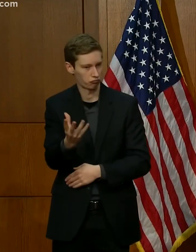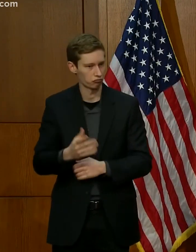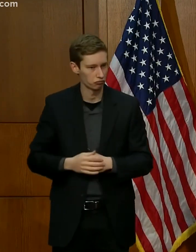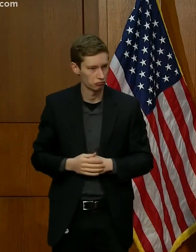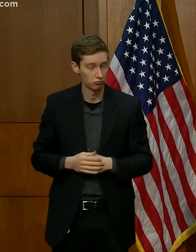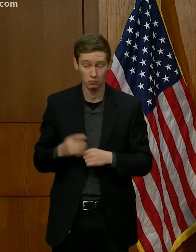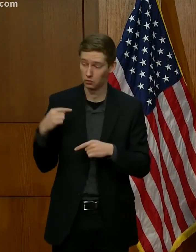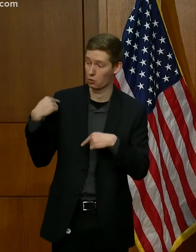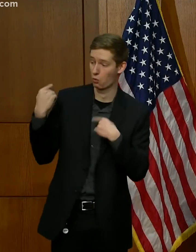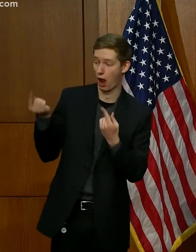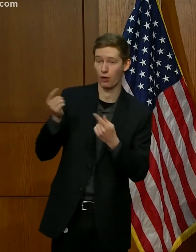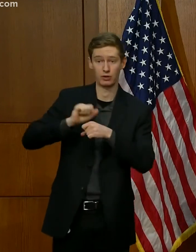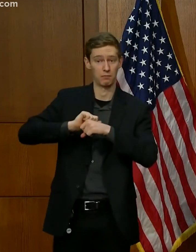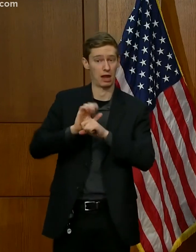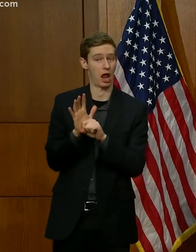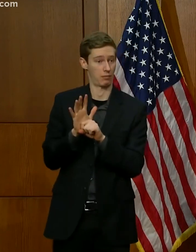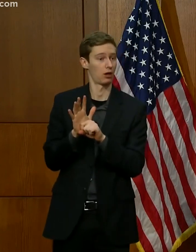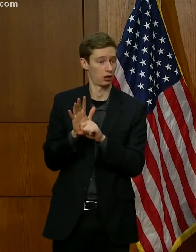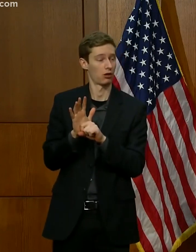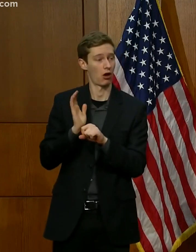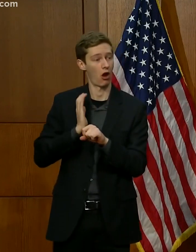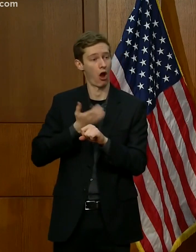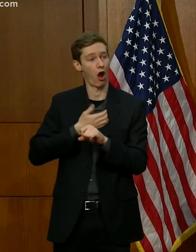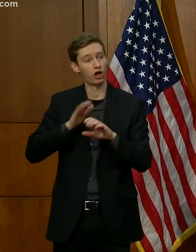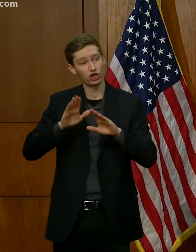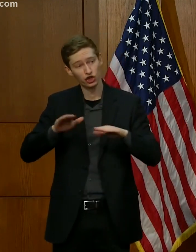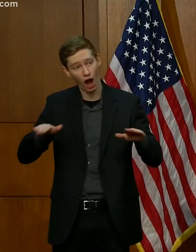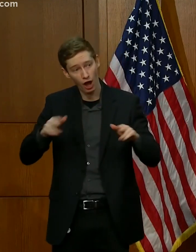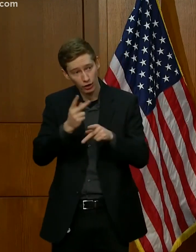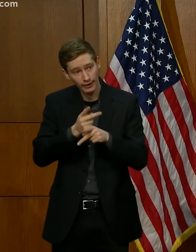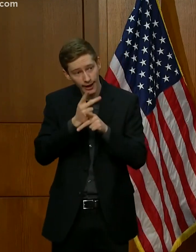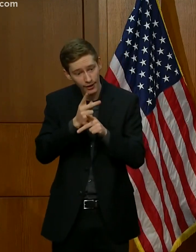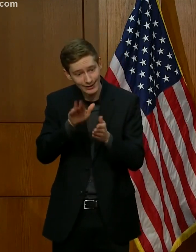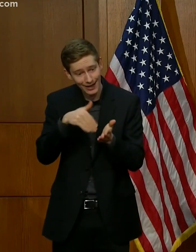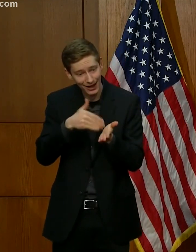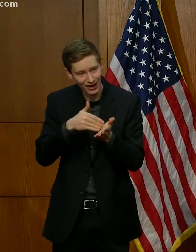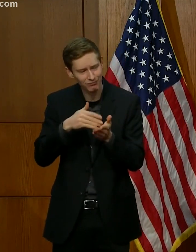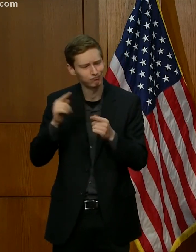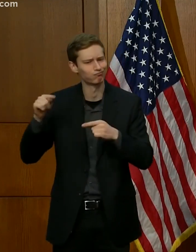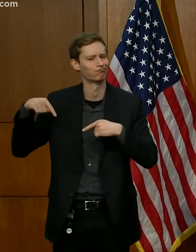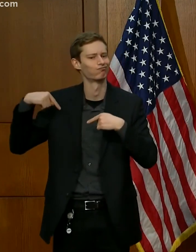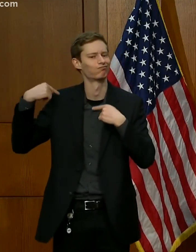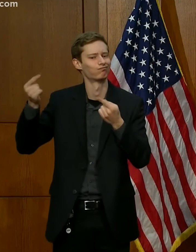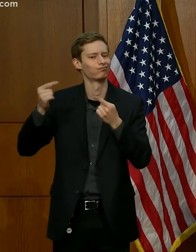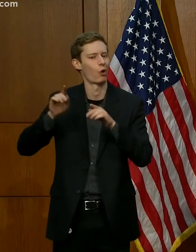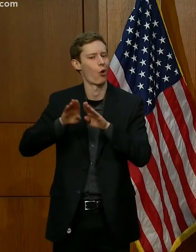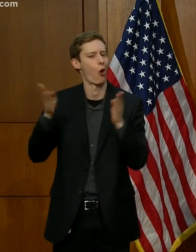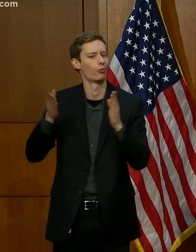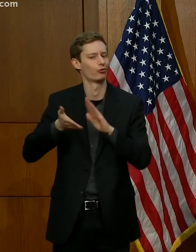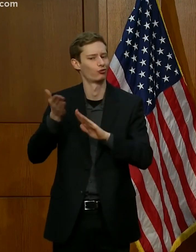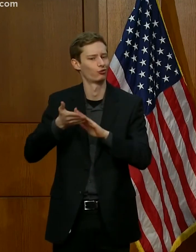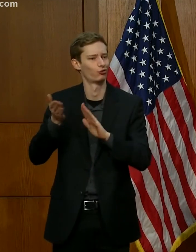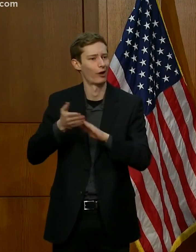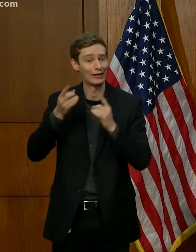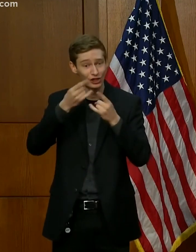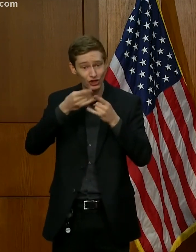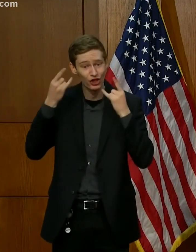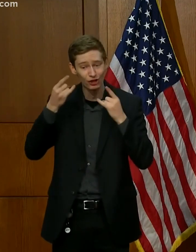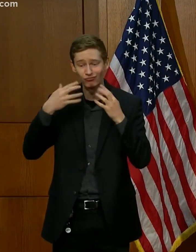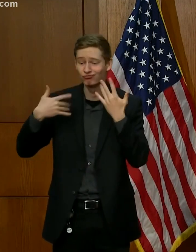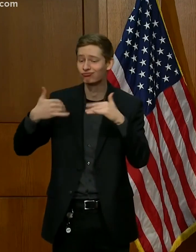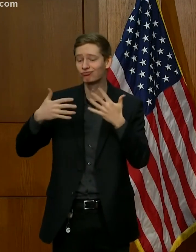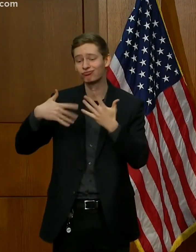pandemic, our child care centers have been up and running. The children have been wearing masks. I've been out to